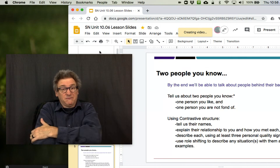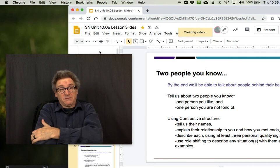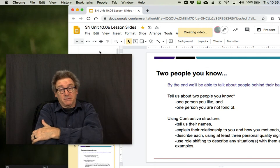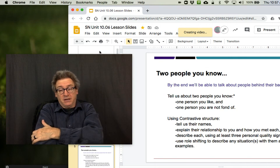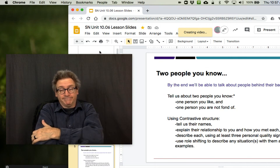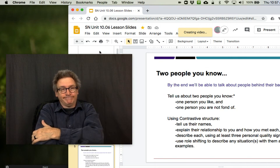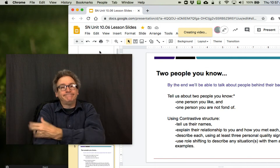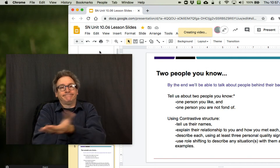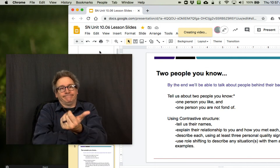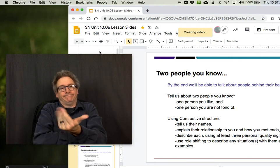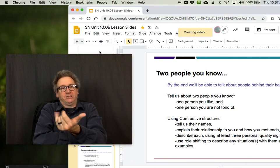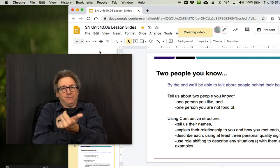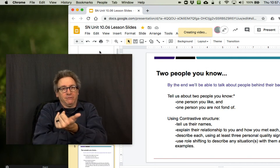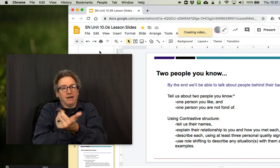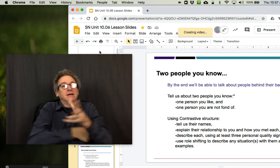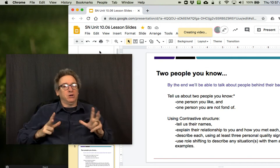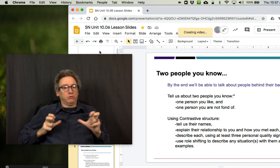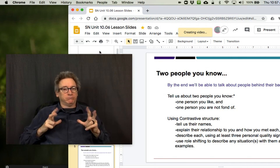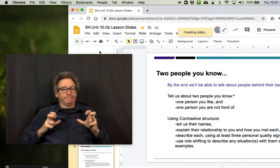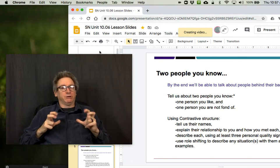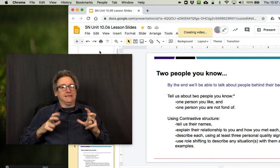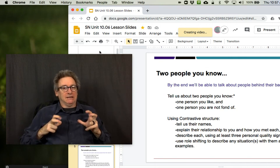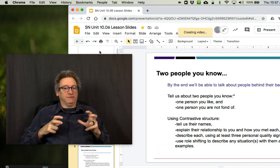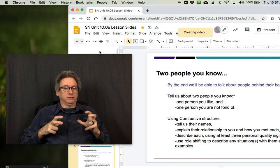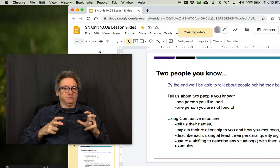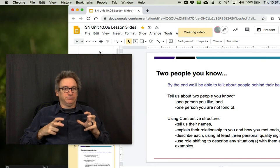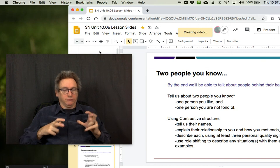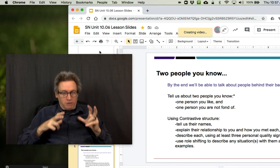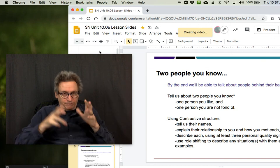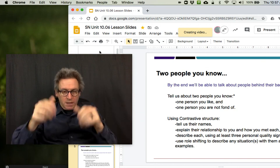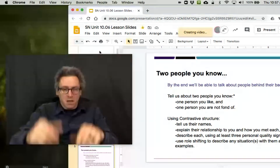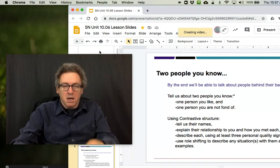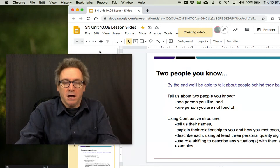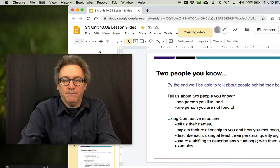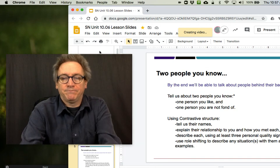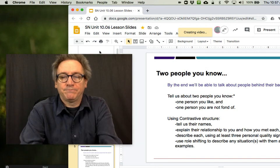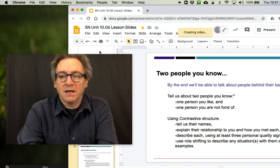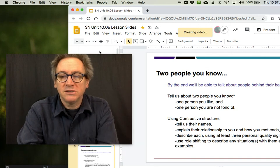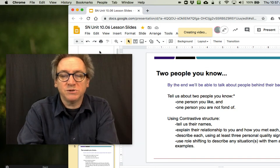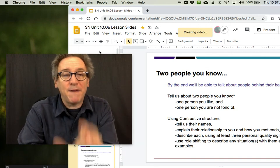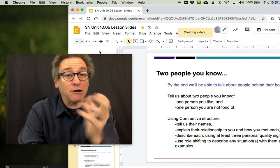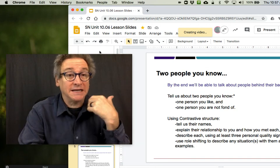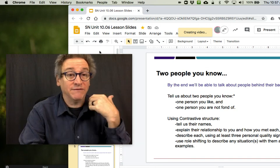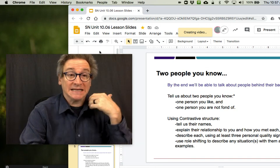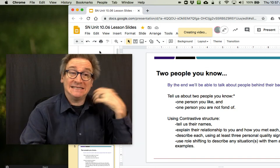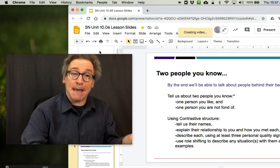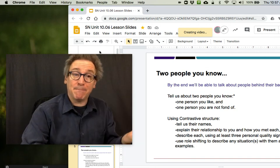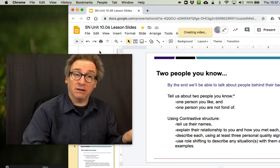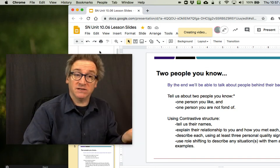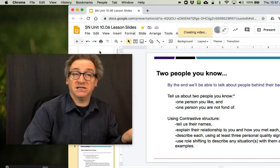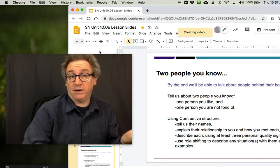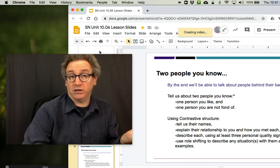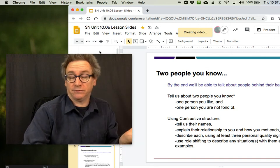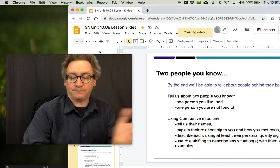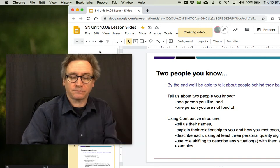not? You're like, chip in, right? So greedy, selfish, right? So it's better to give an example